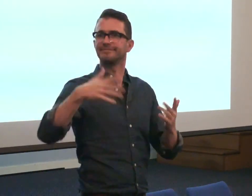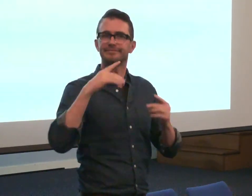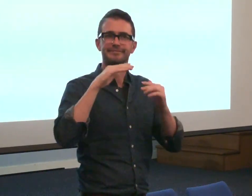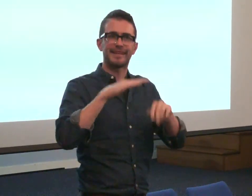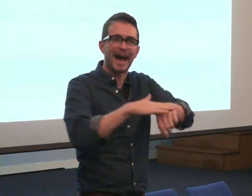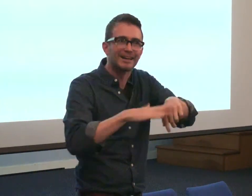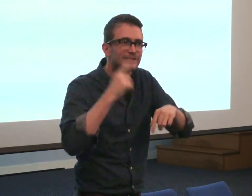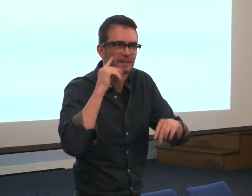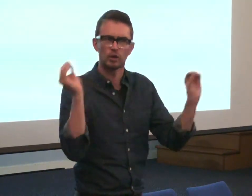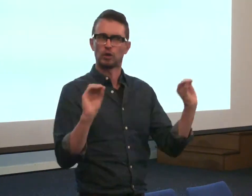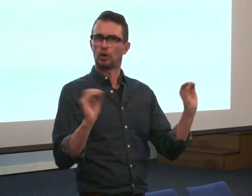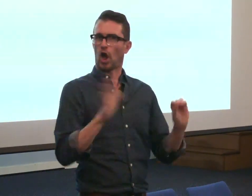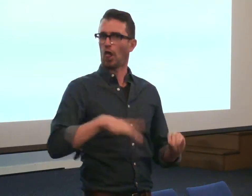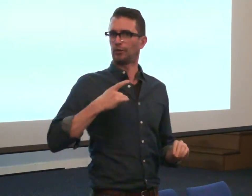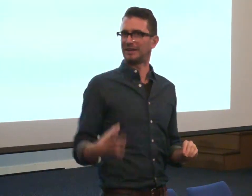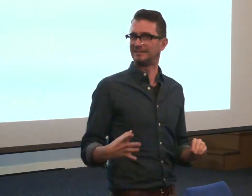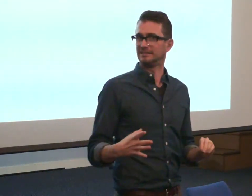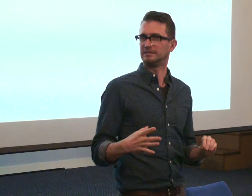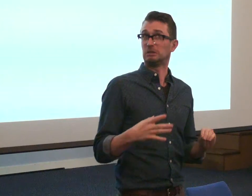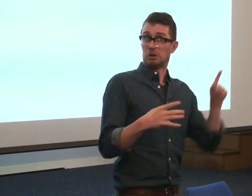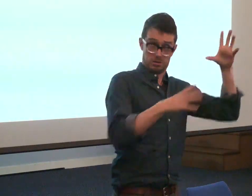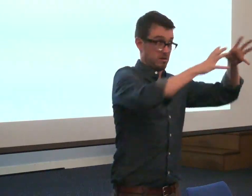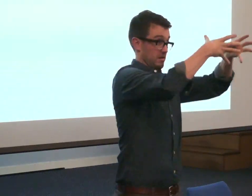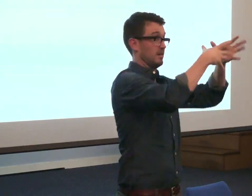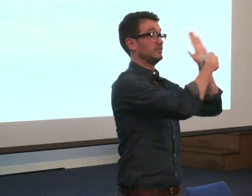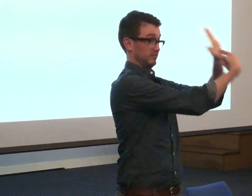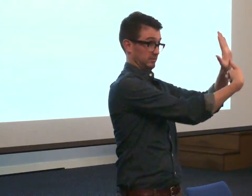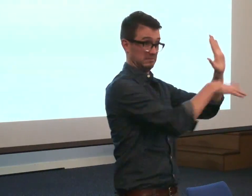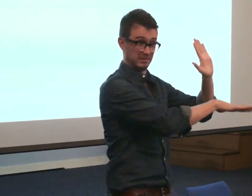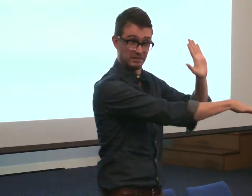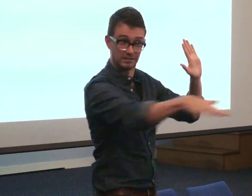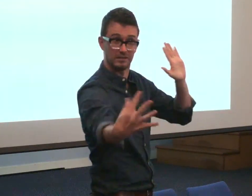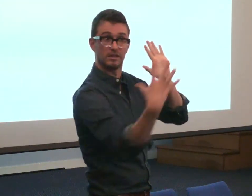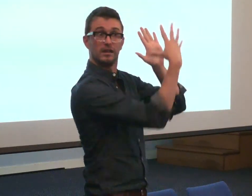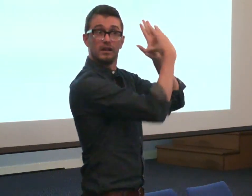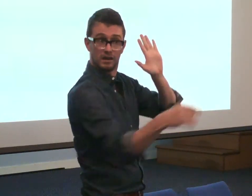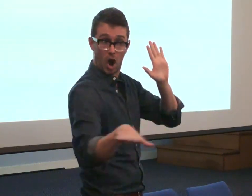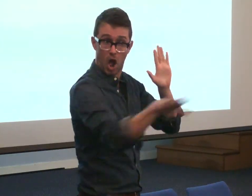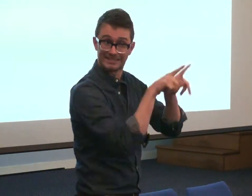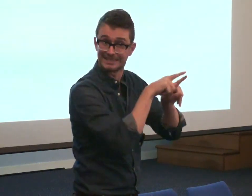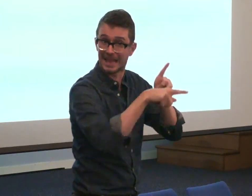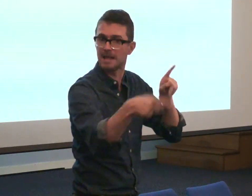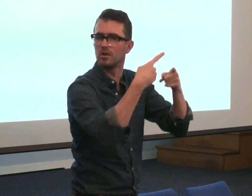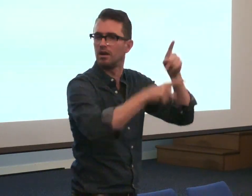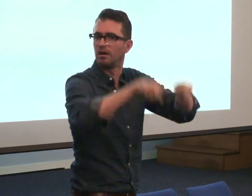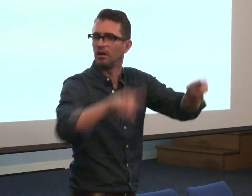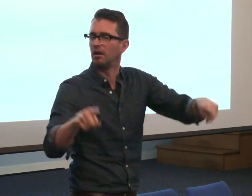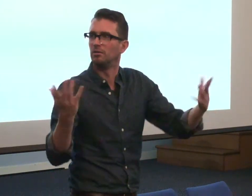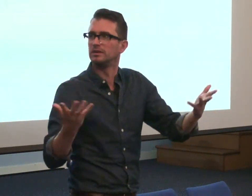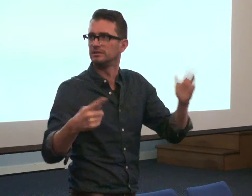white, Western, deaf people. So there was no representation of other ethnic minorities or other kinds of deaf people. So would